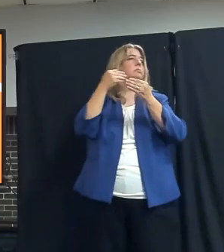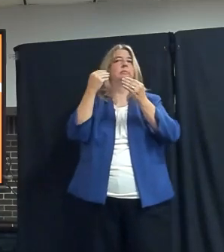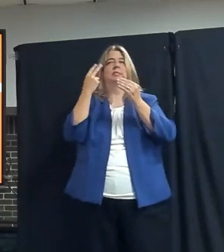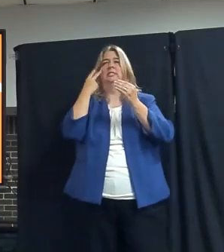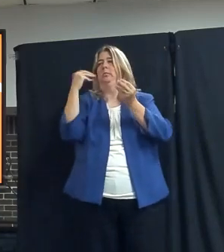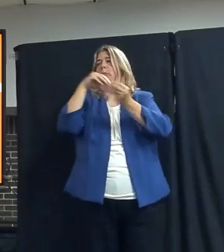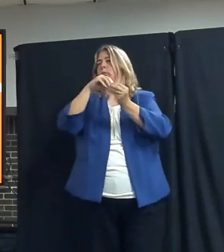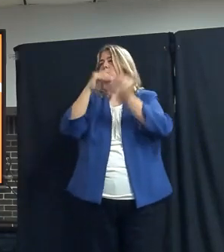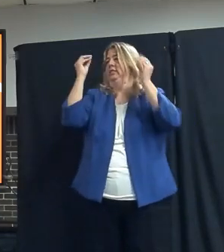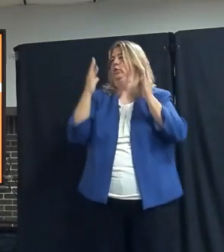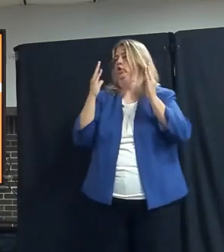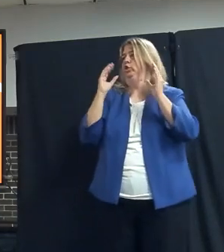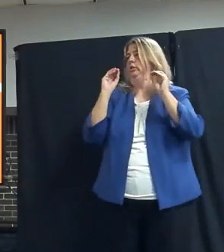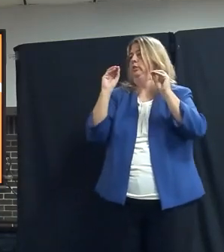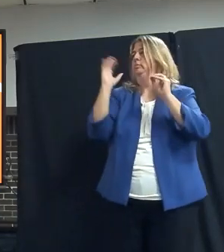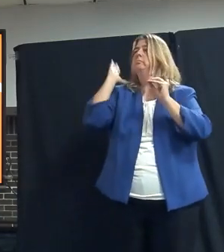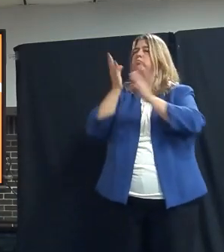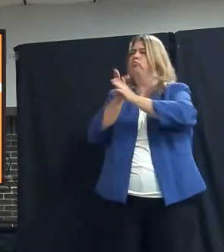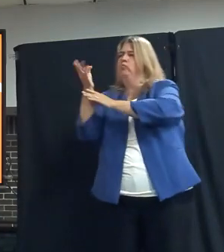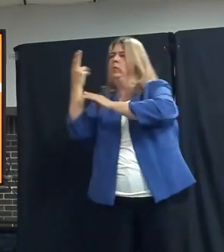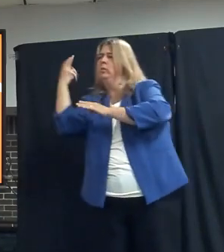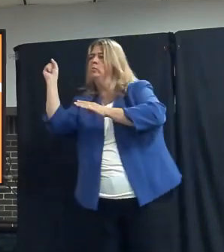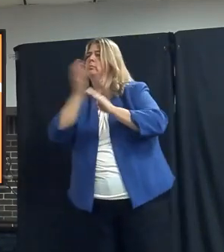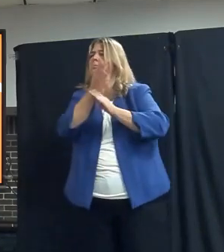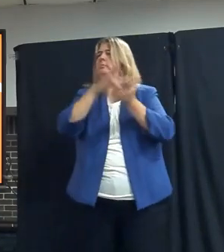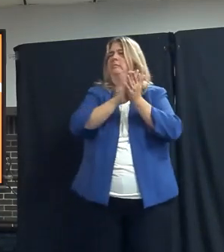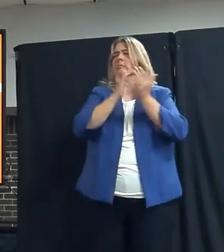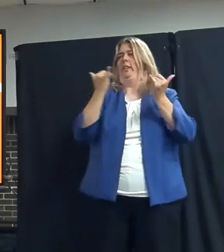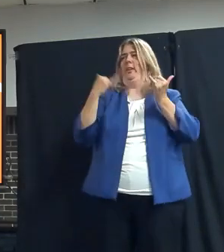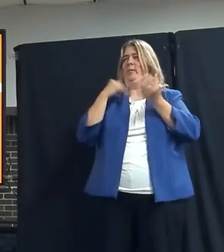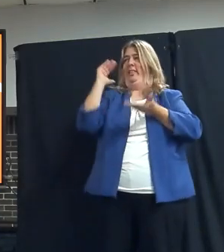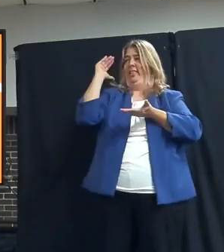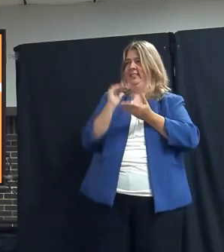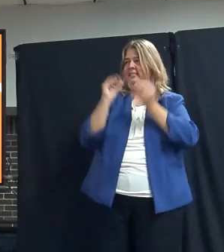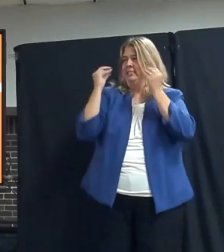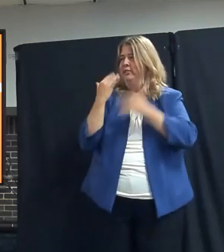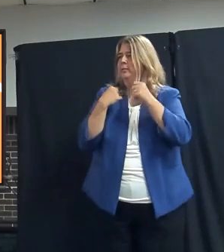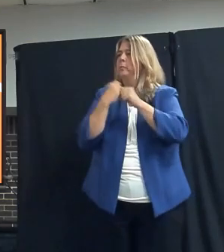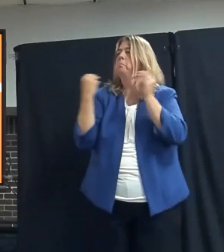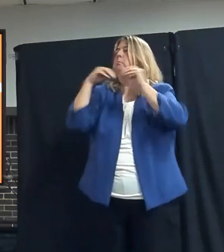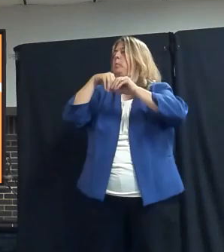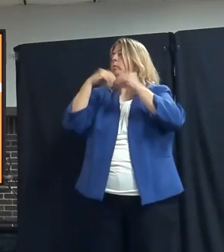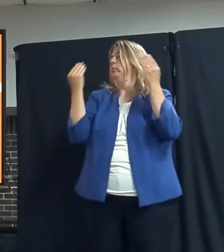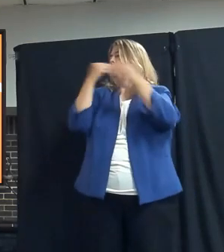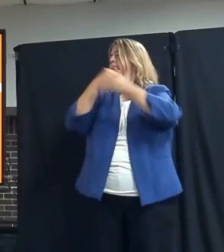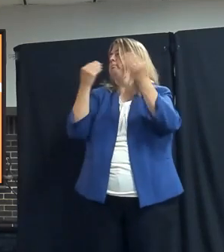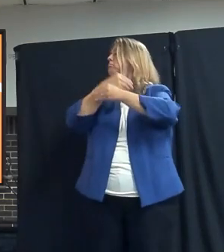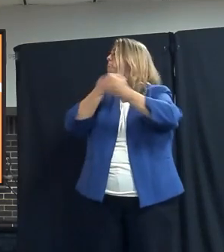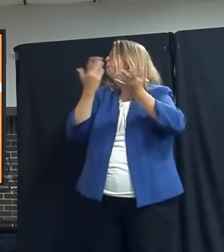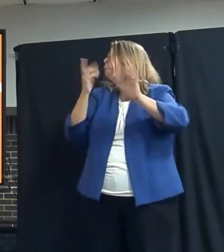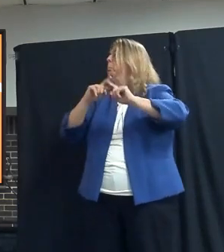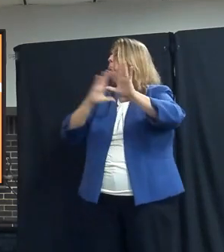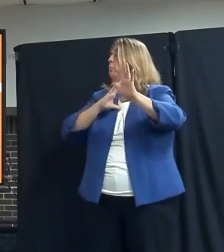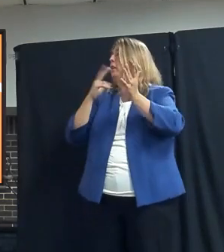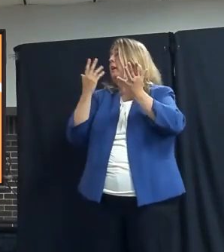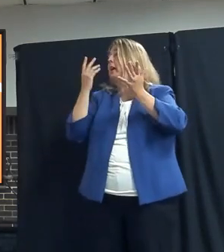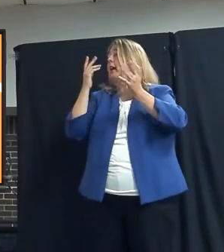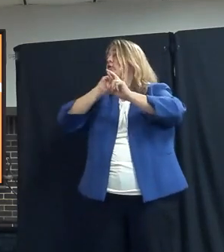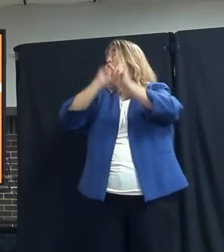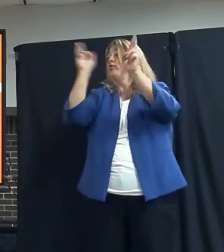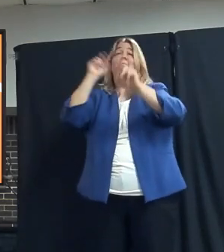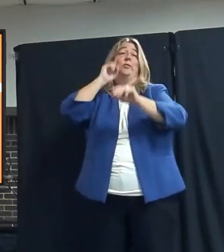teachers will have to be moving up to high school. And this year in particular, we already have teachers that are doing crossover duties in